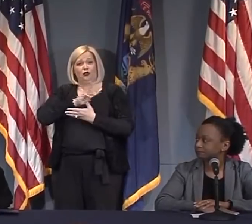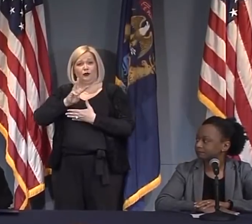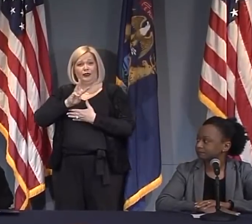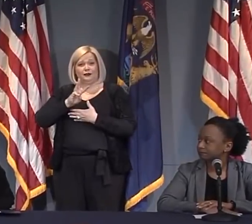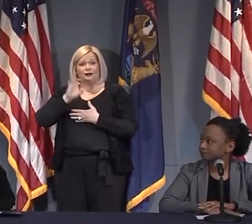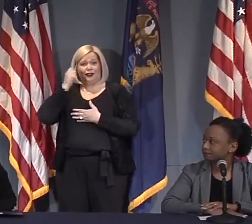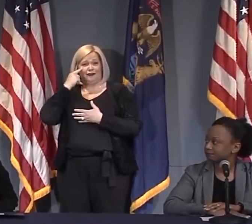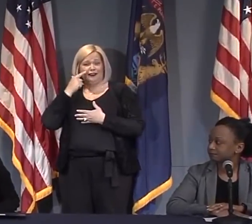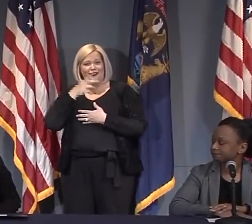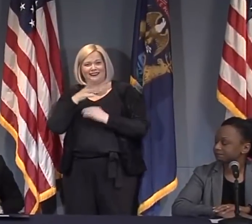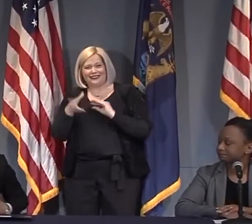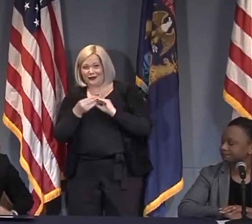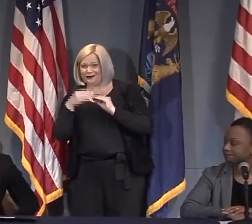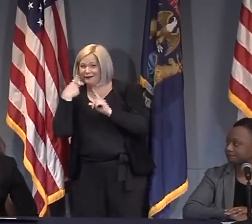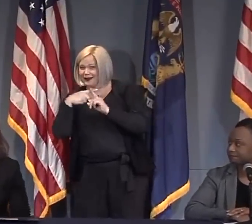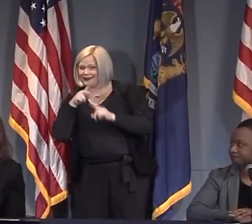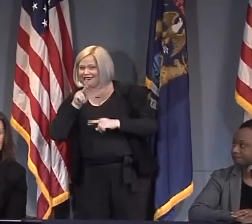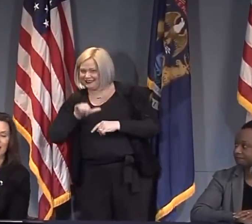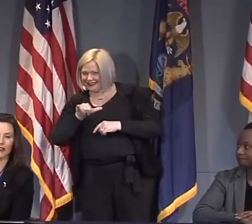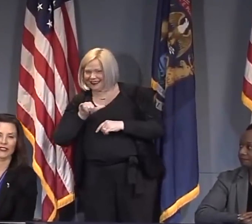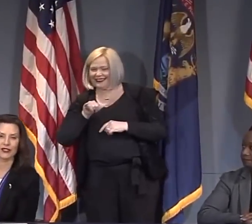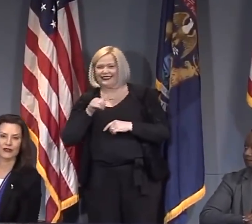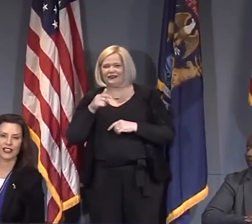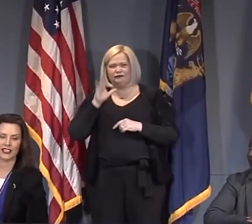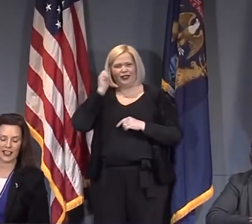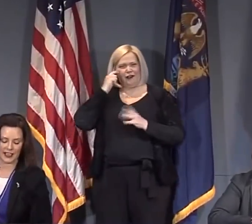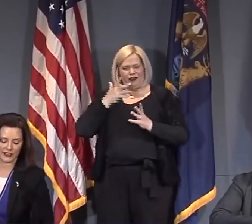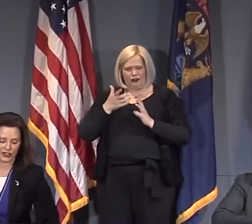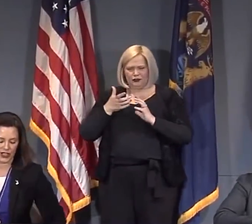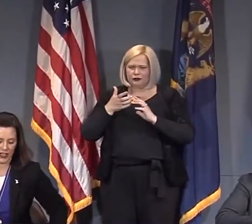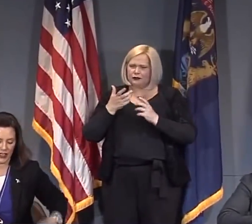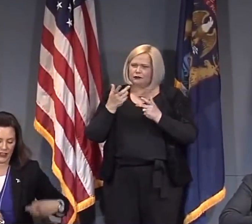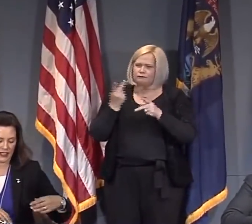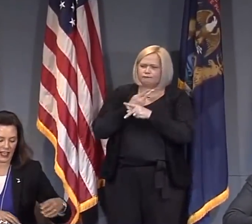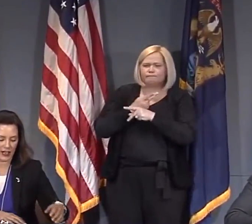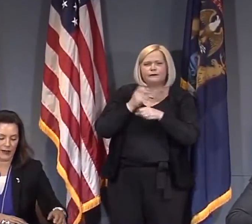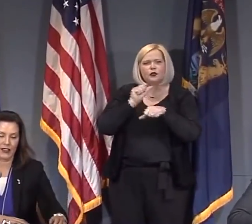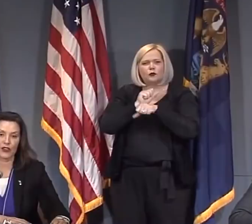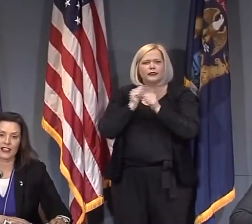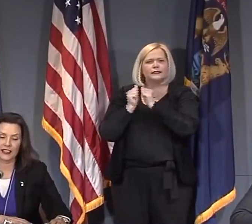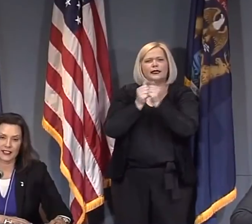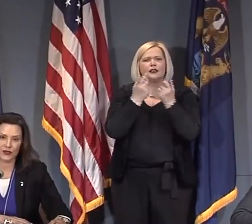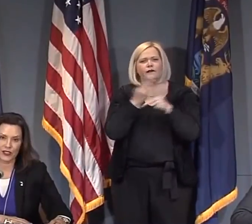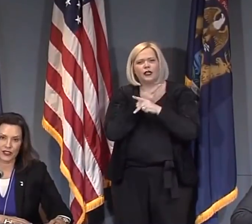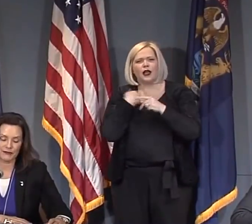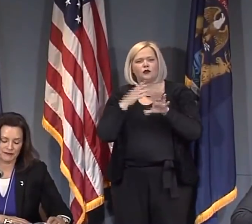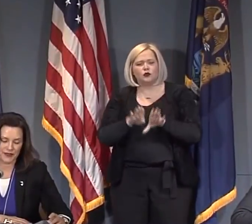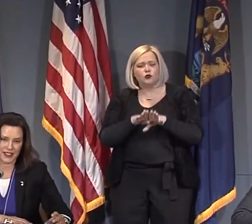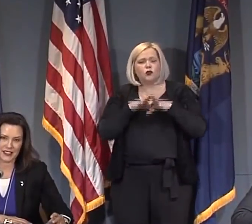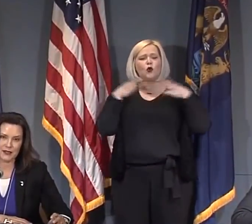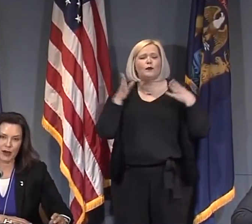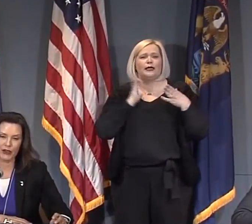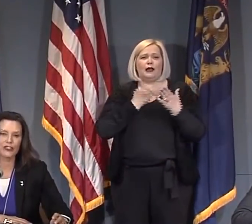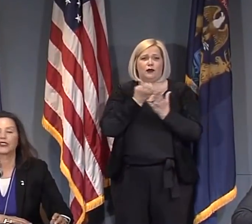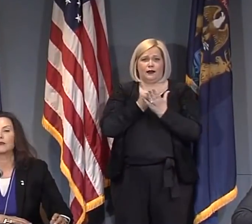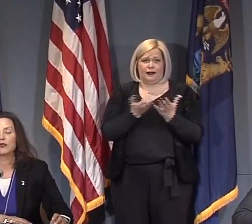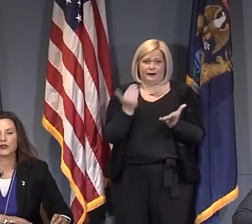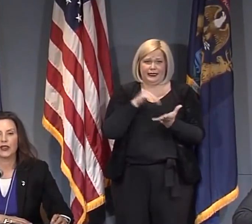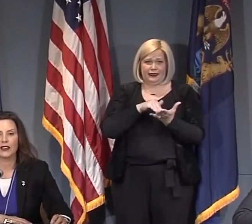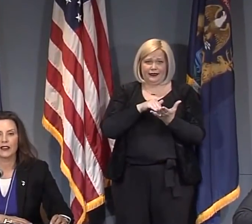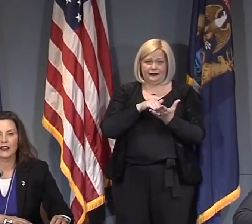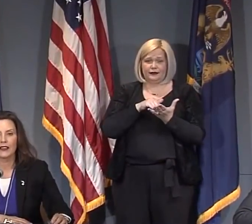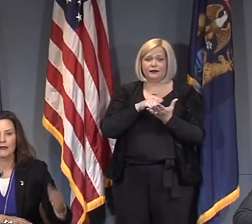Kentucky are leading a bipartisan effort to re-engage the economy in the Great Lakes region. This is a